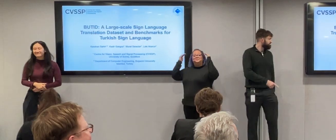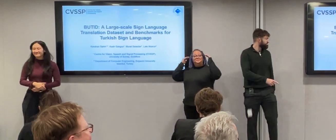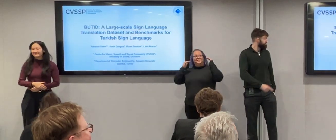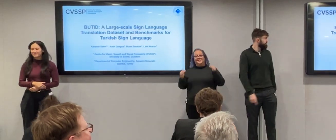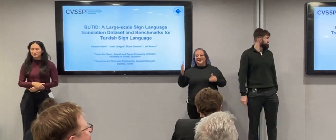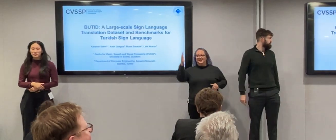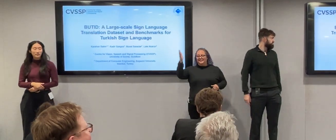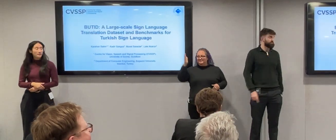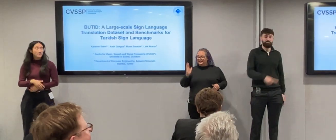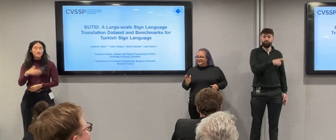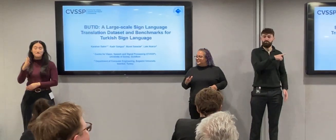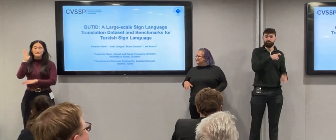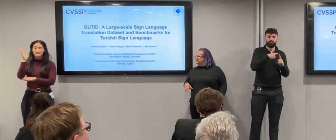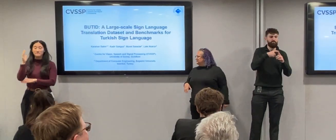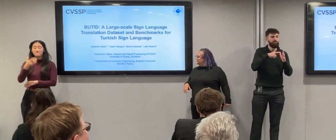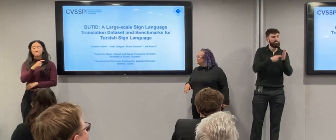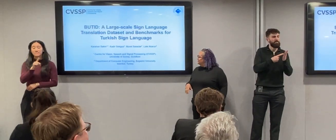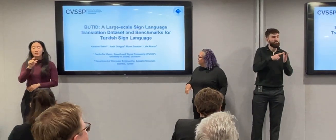Is Karahan.